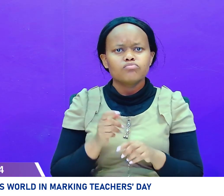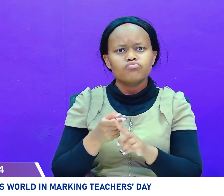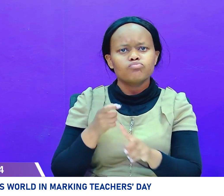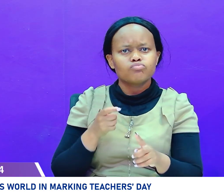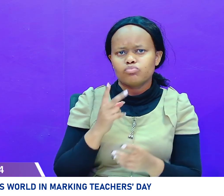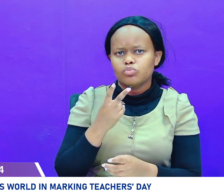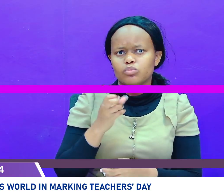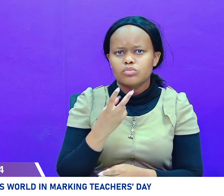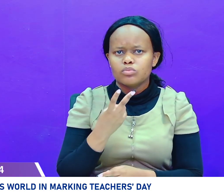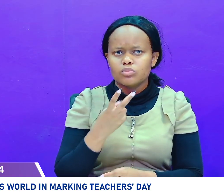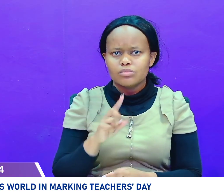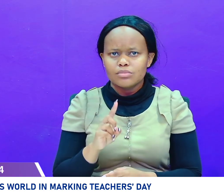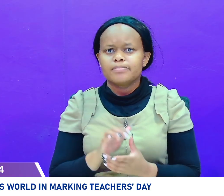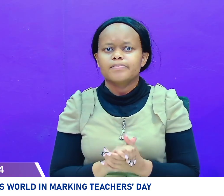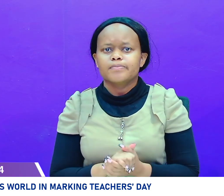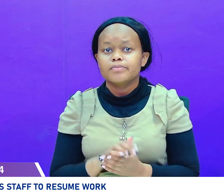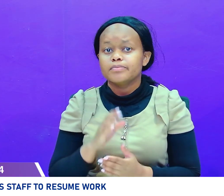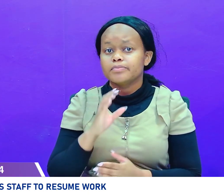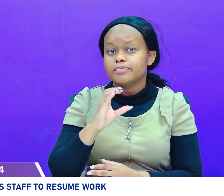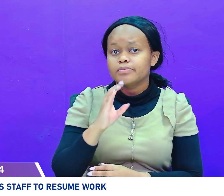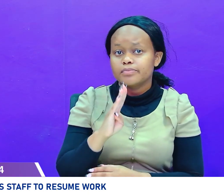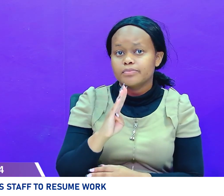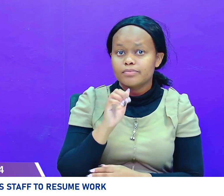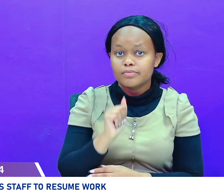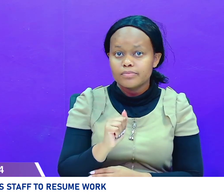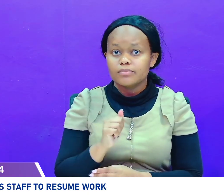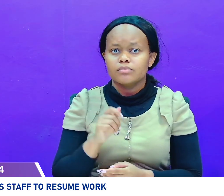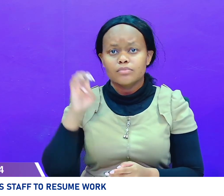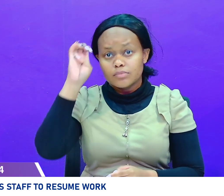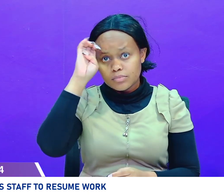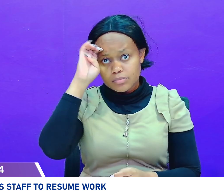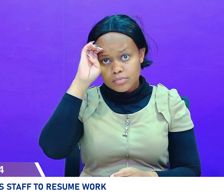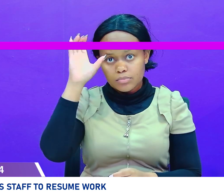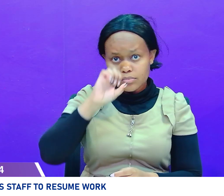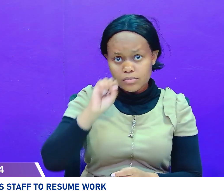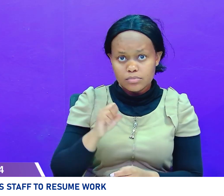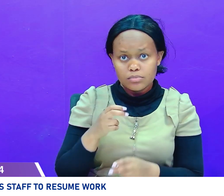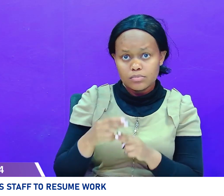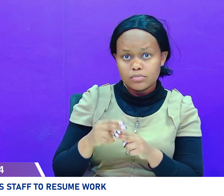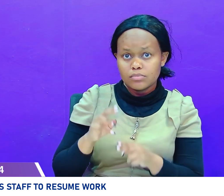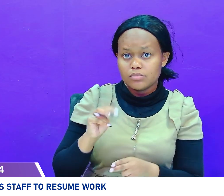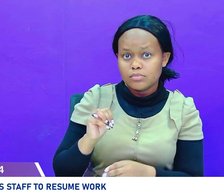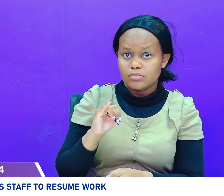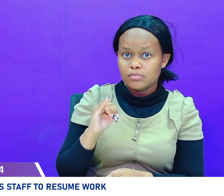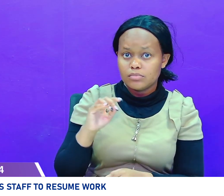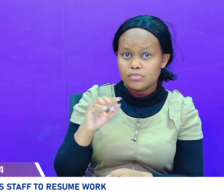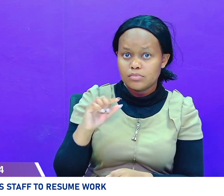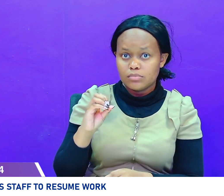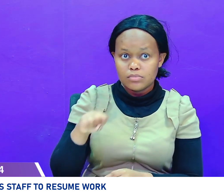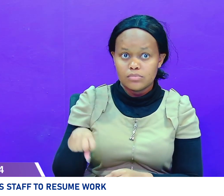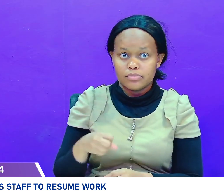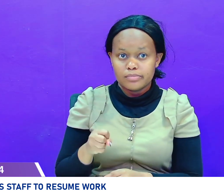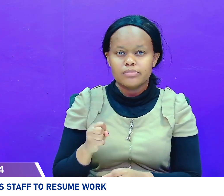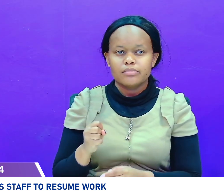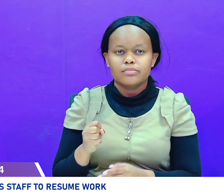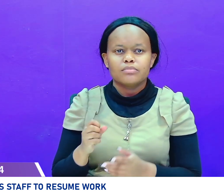Lecturers have been on strike for nearly 3 weeks, demanding 7.9 billion shillings in